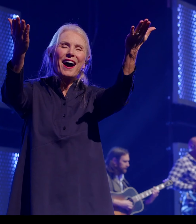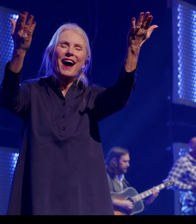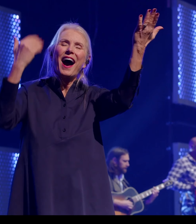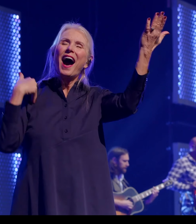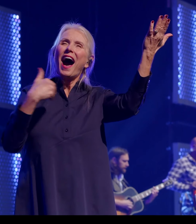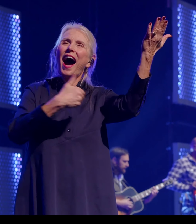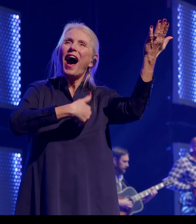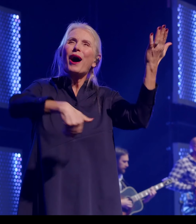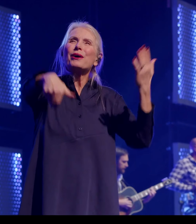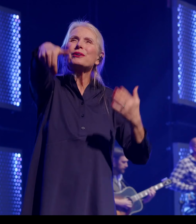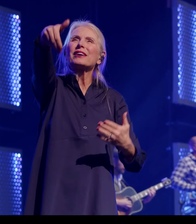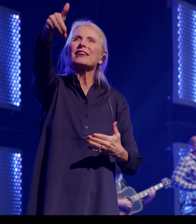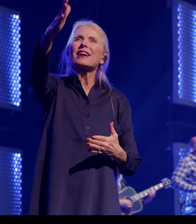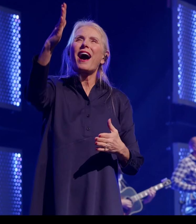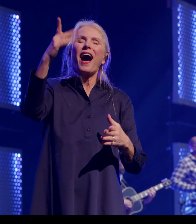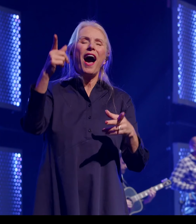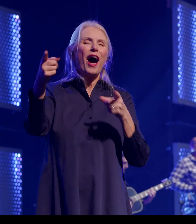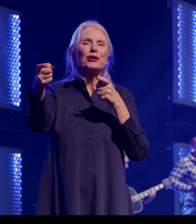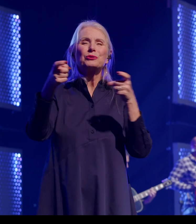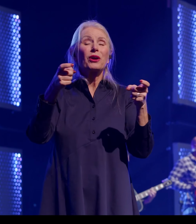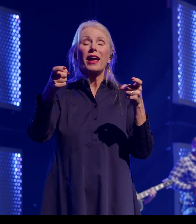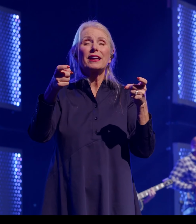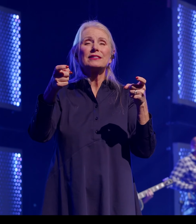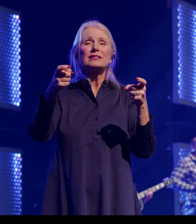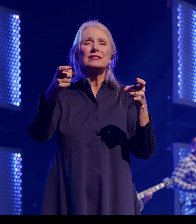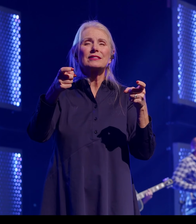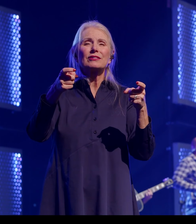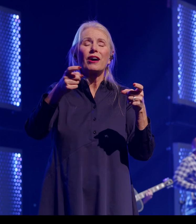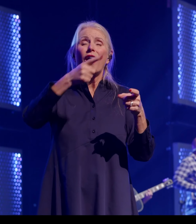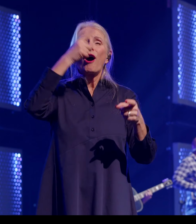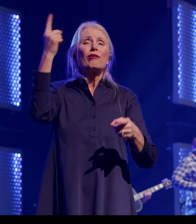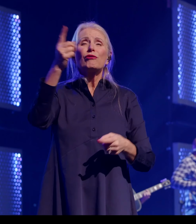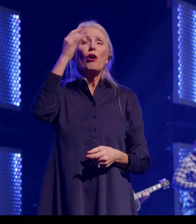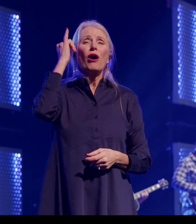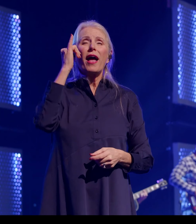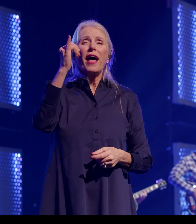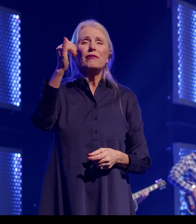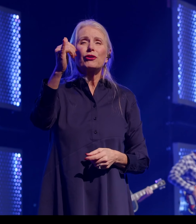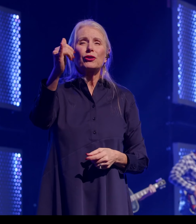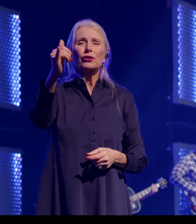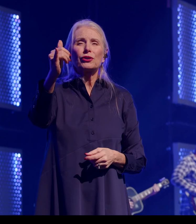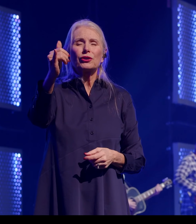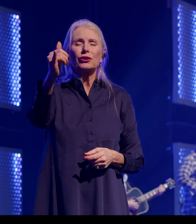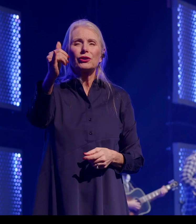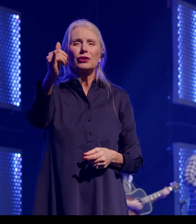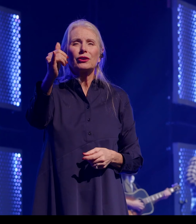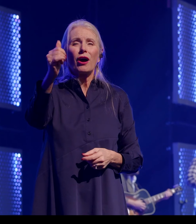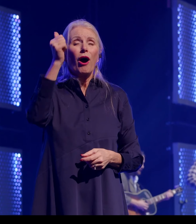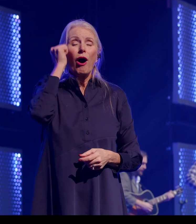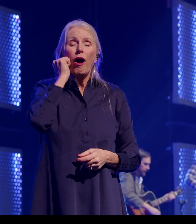Hallelujah, my God reigns forever.